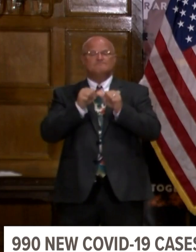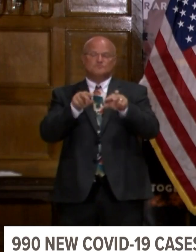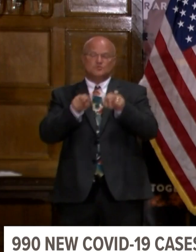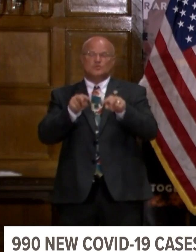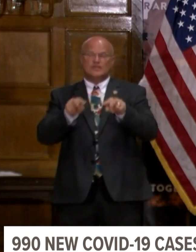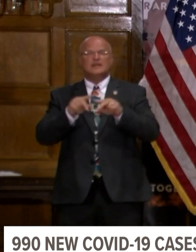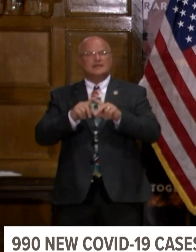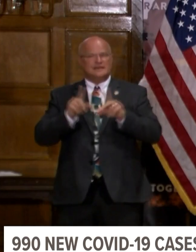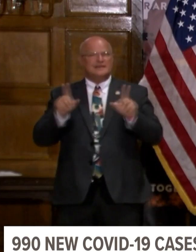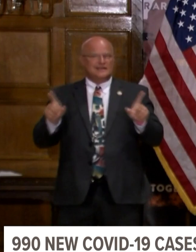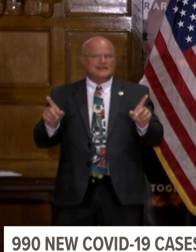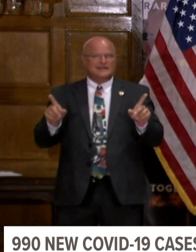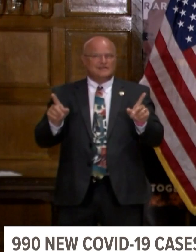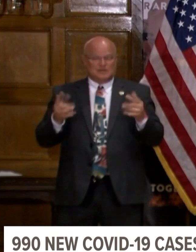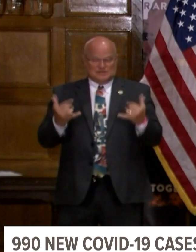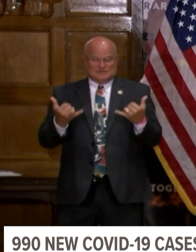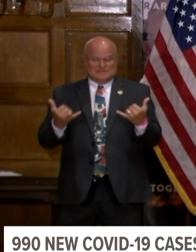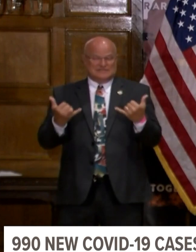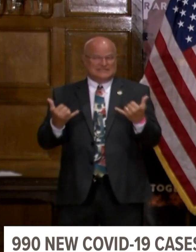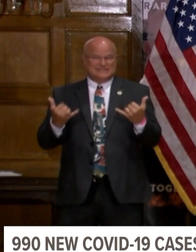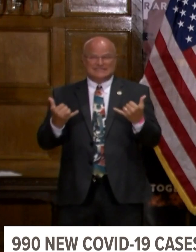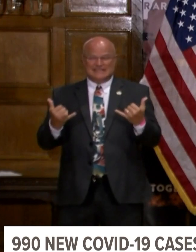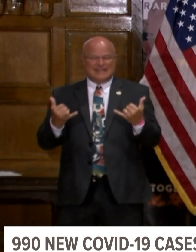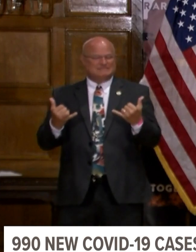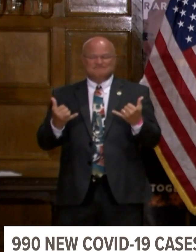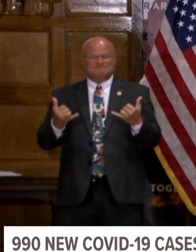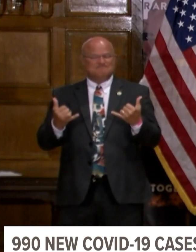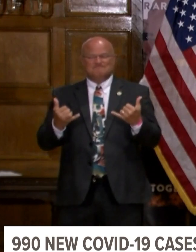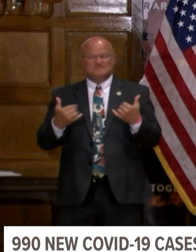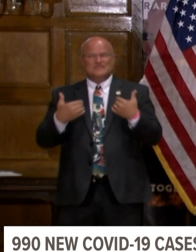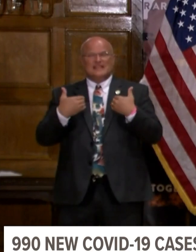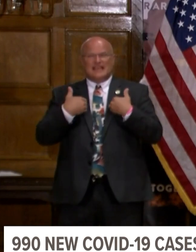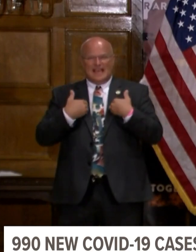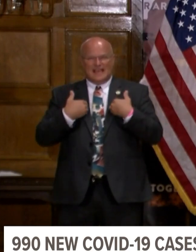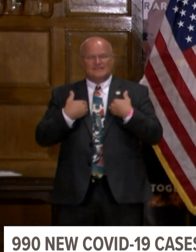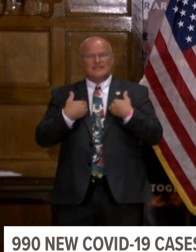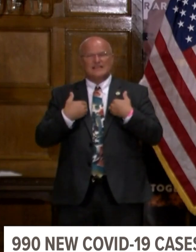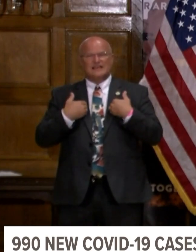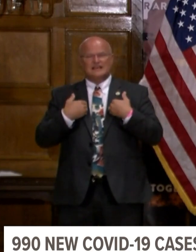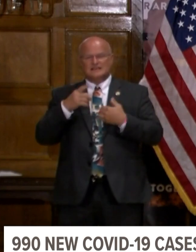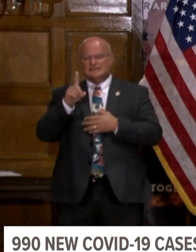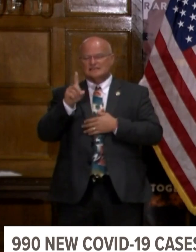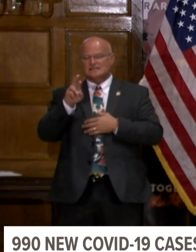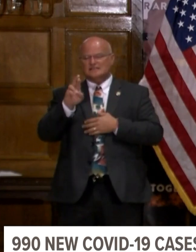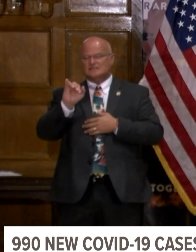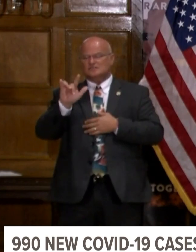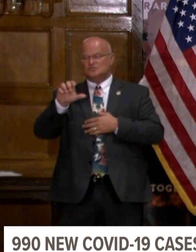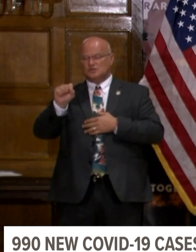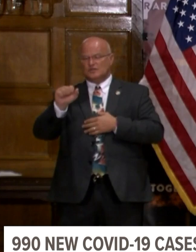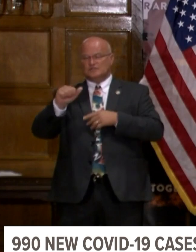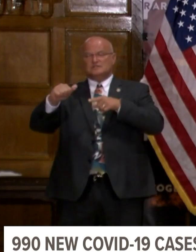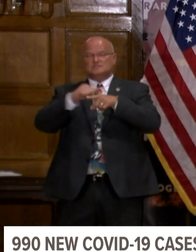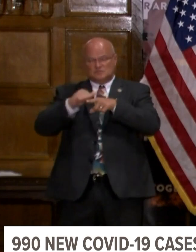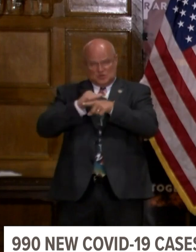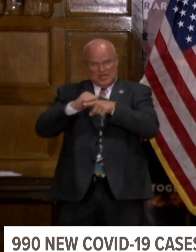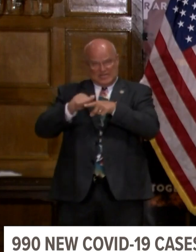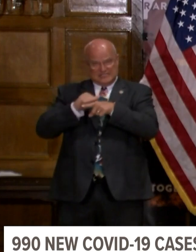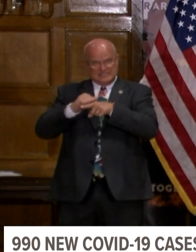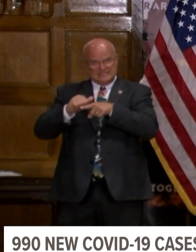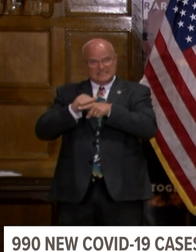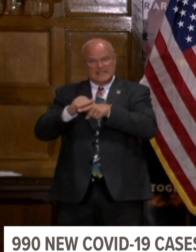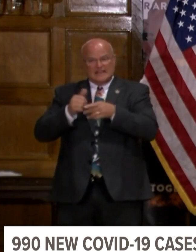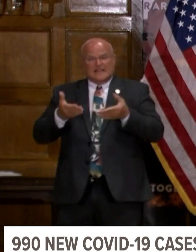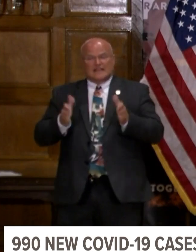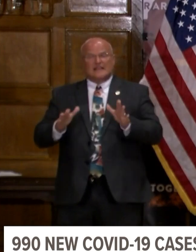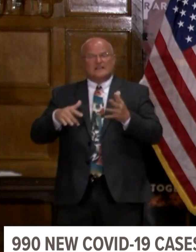to look at, but right now they are simply having drills and conditioning exercises,